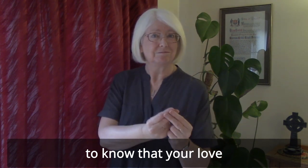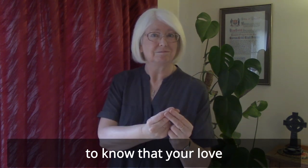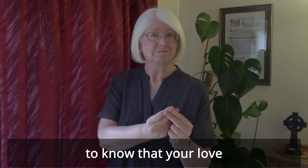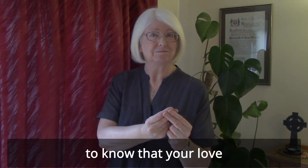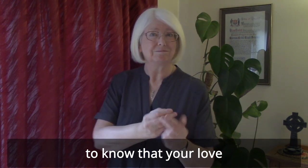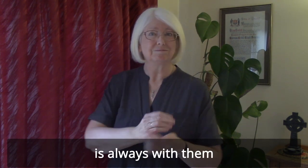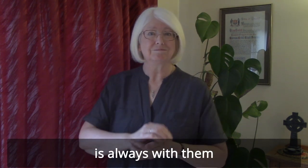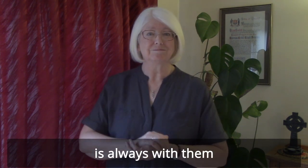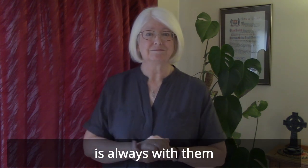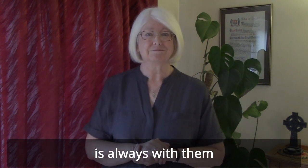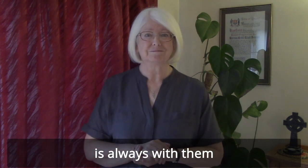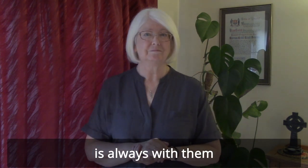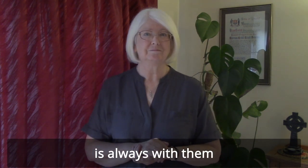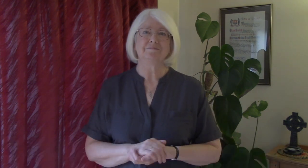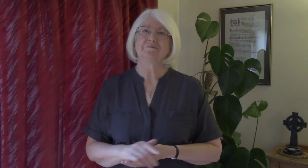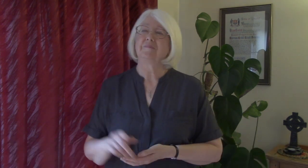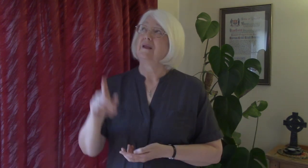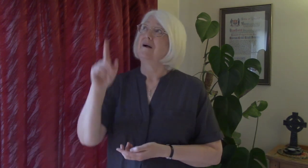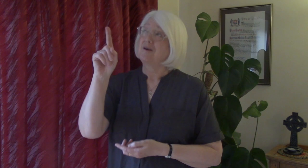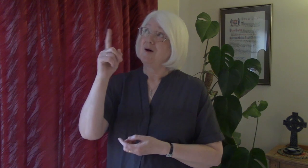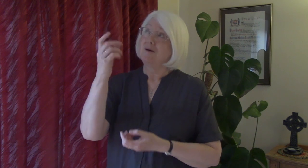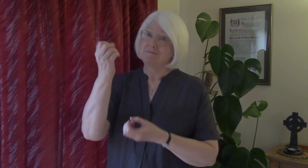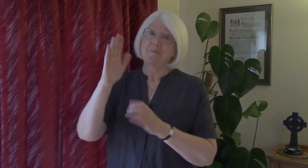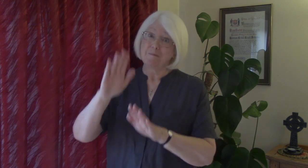your love is always with them.